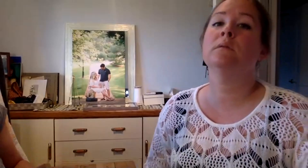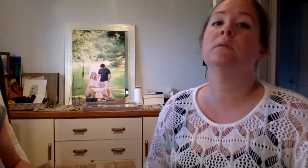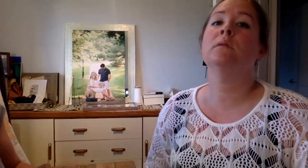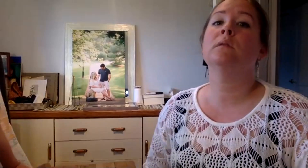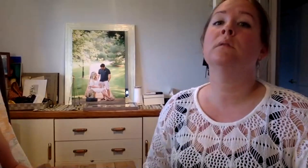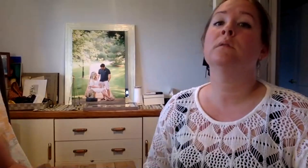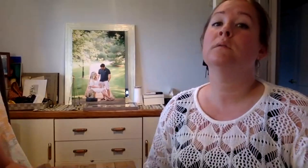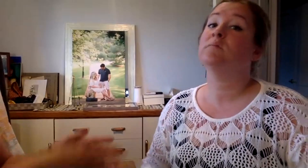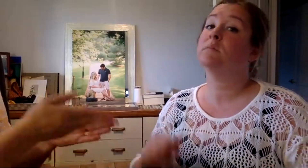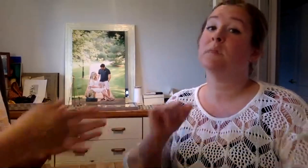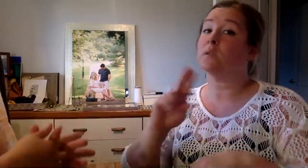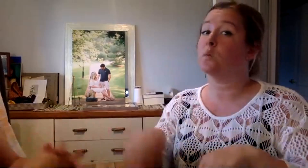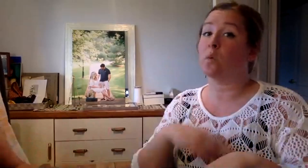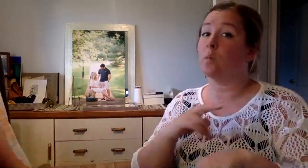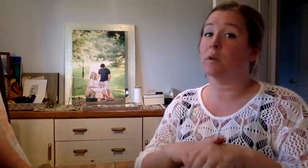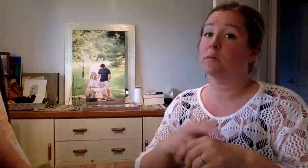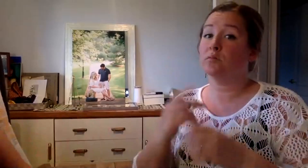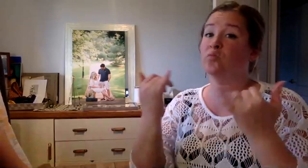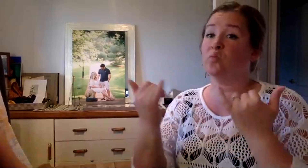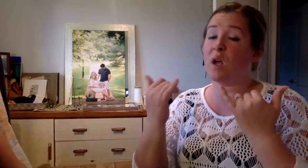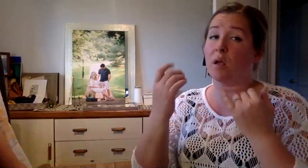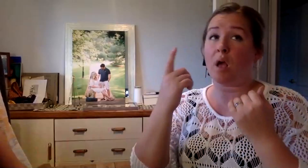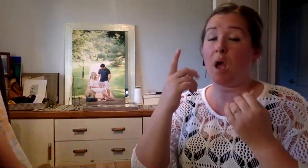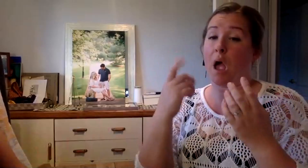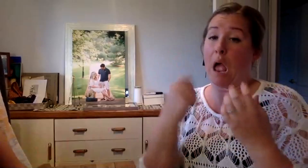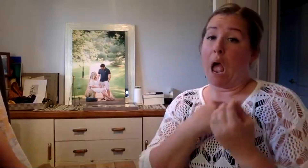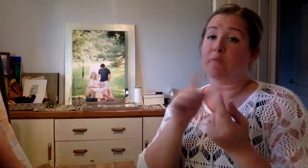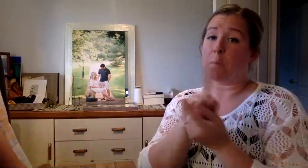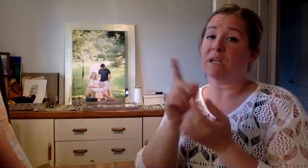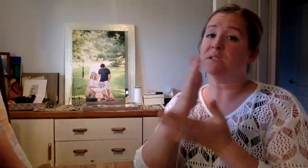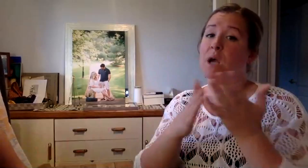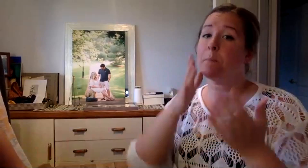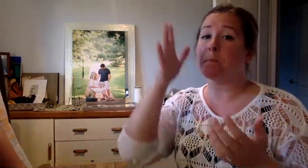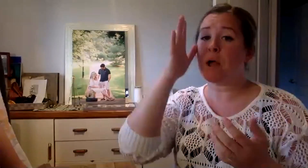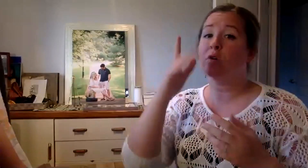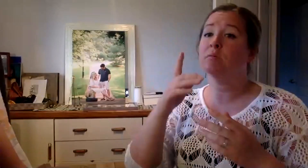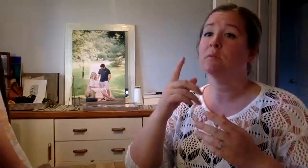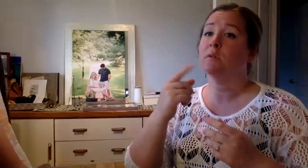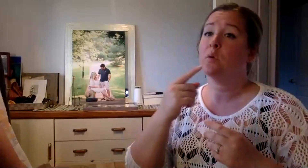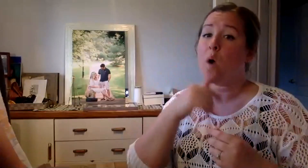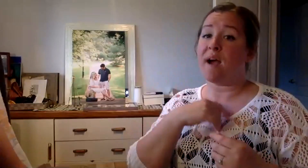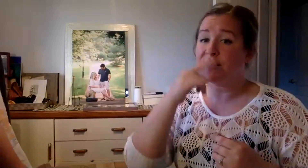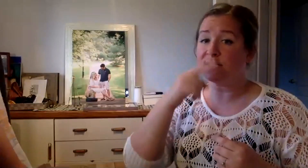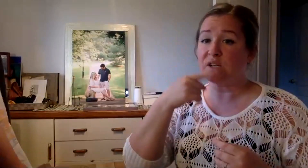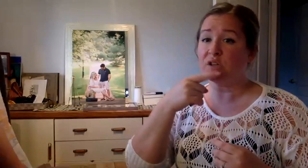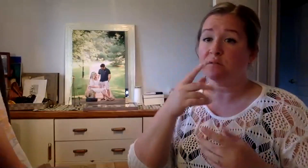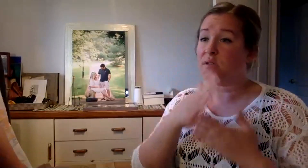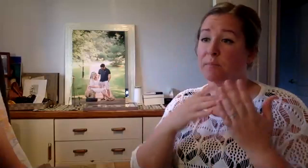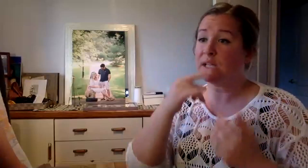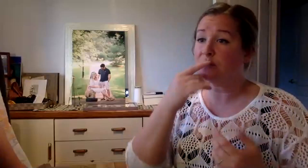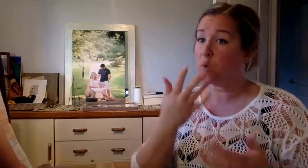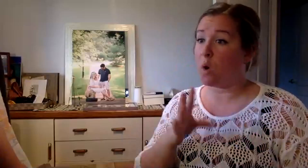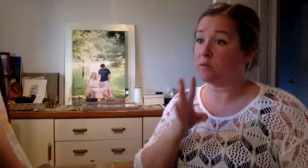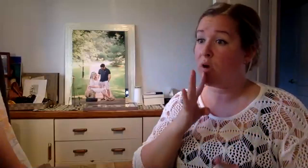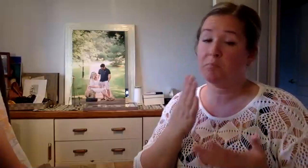of our communications. That's normal. That's right now. I have met some parents who have kids that